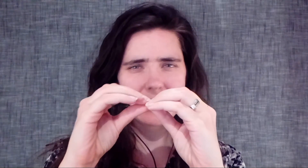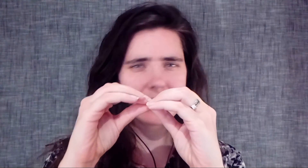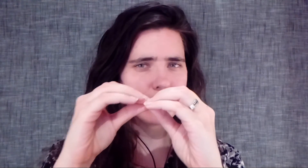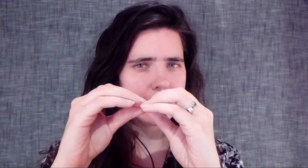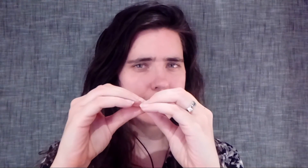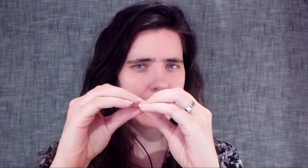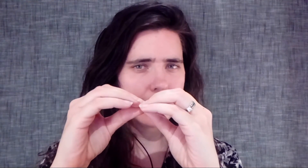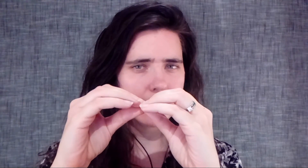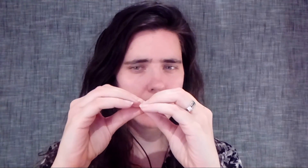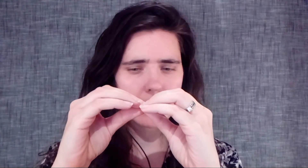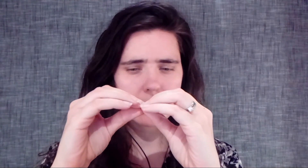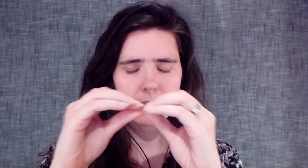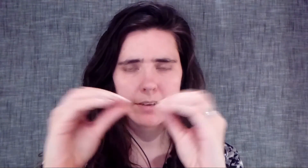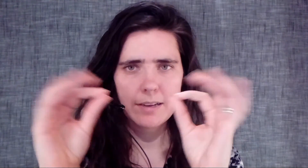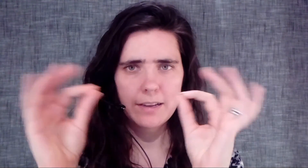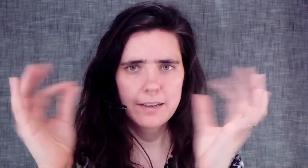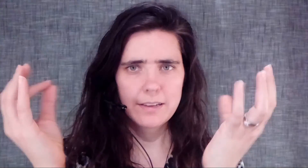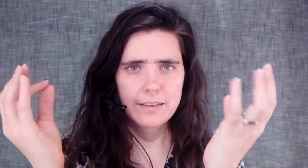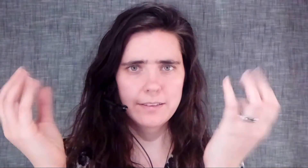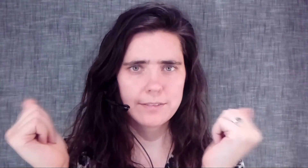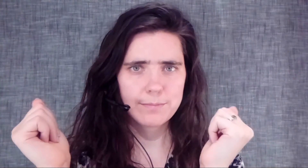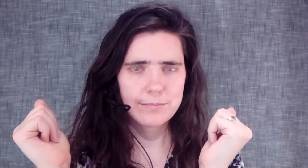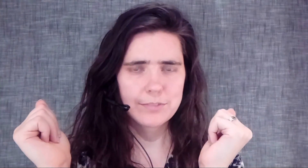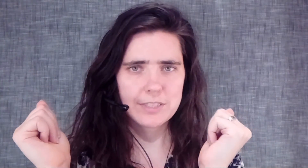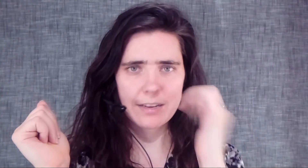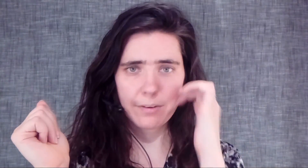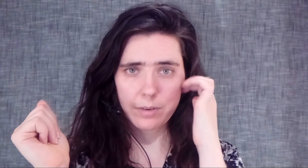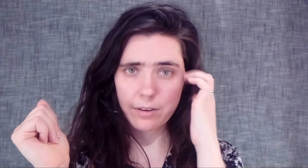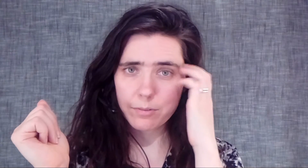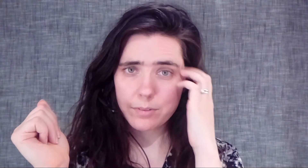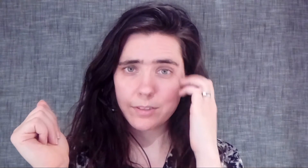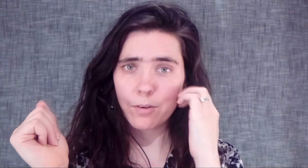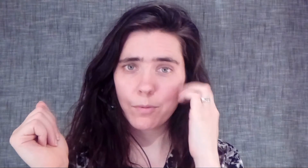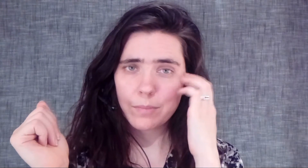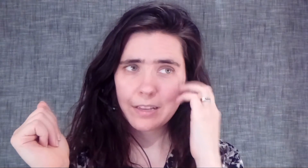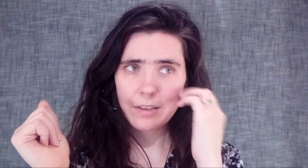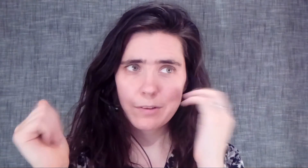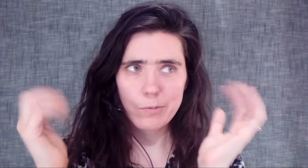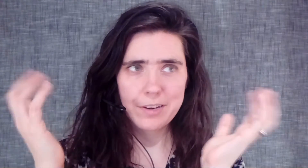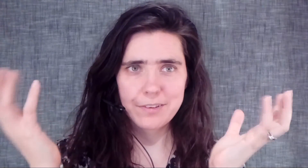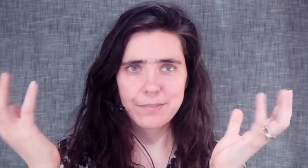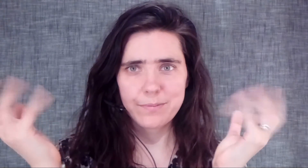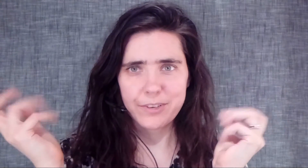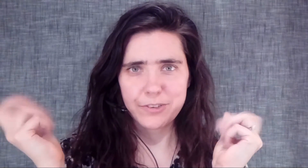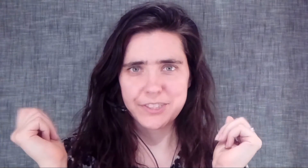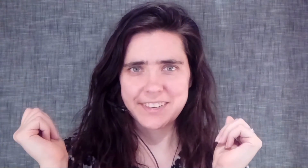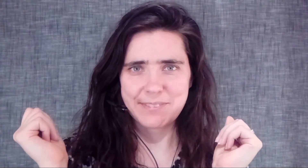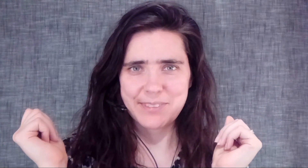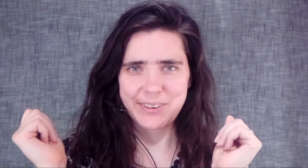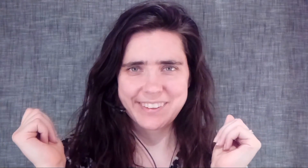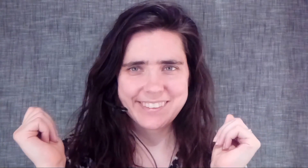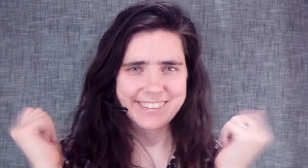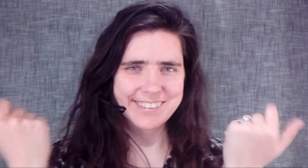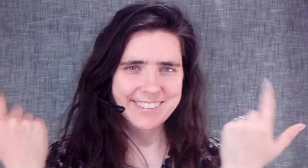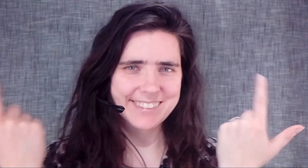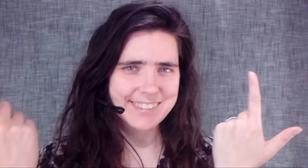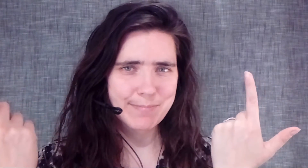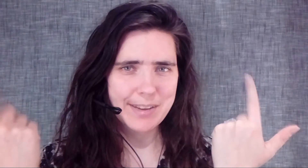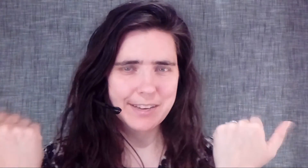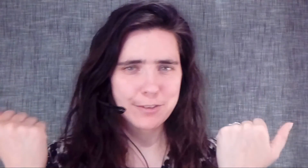different dialect is just how you would go. So when you're just kind of learning, you can just make a